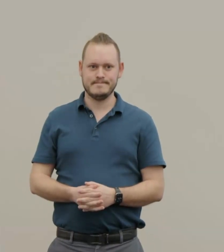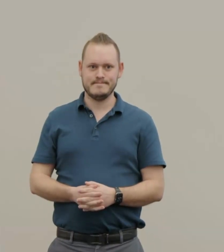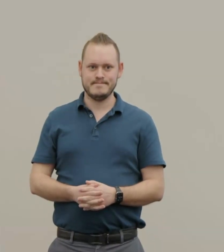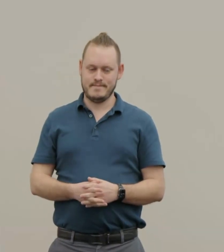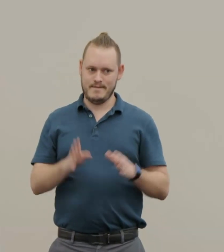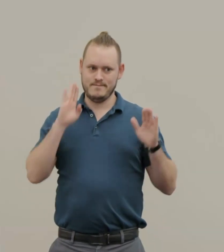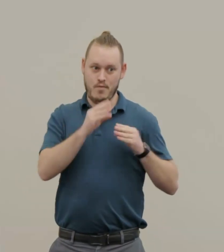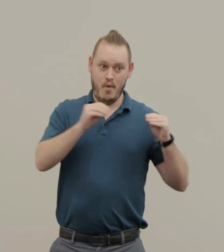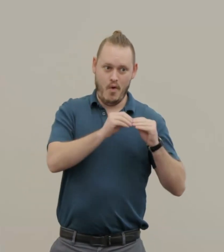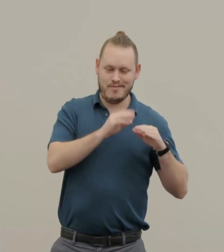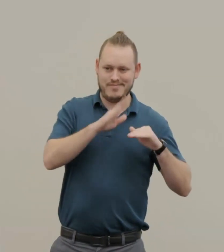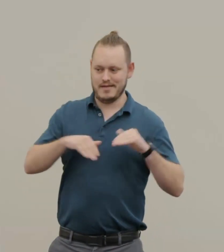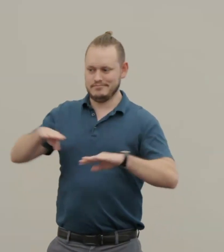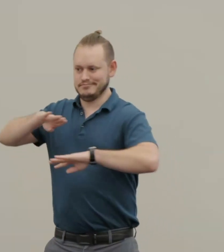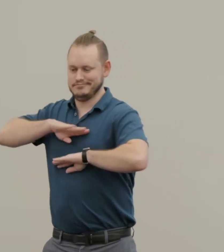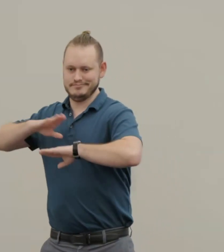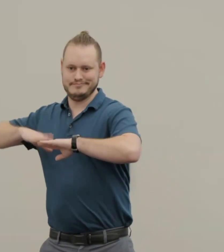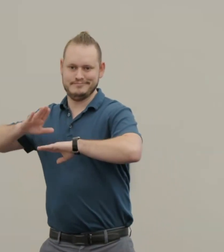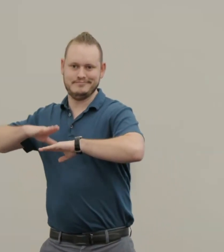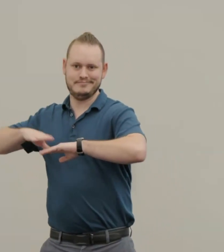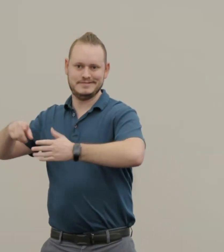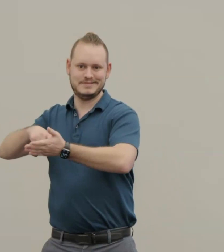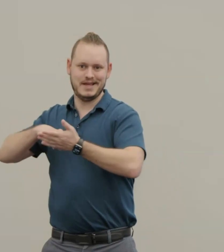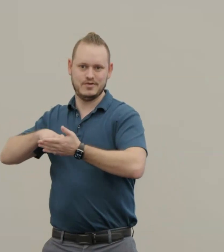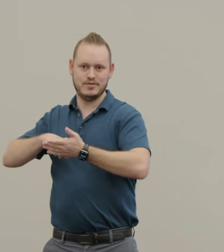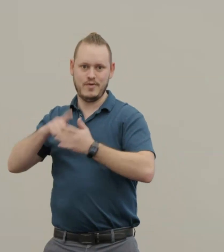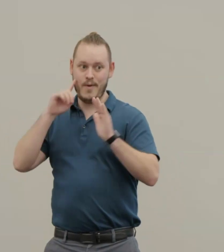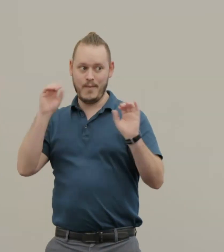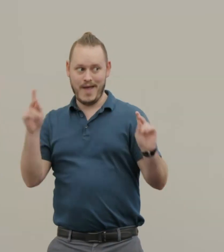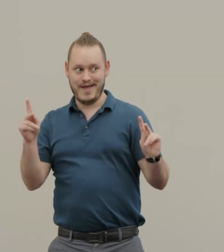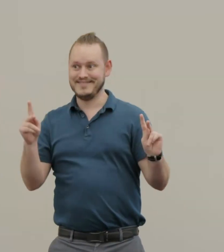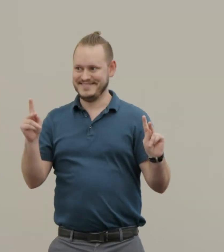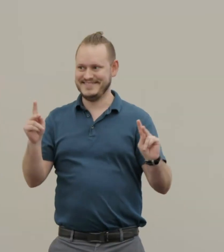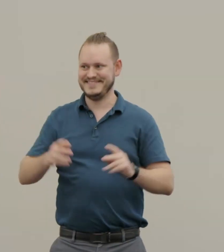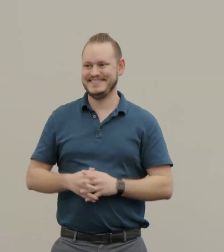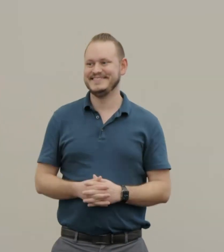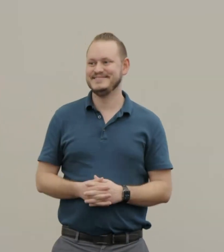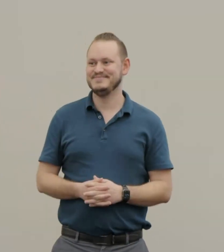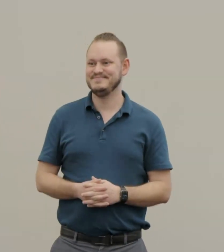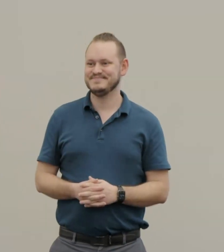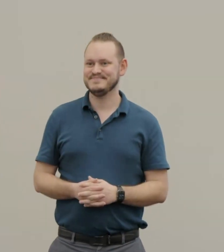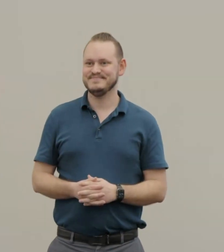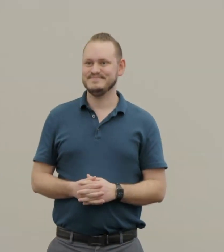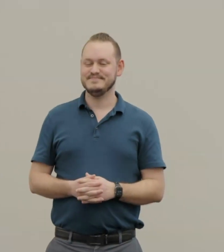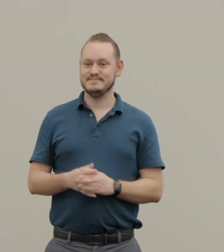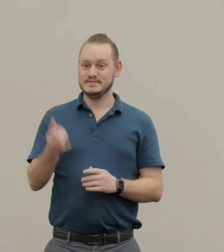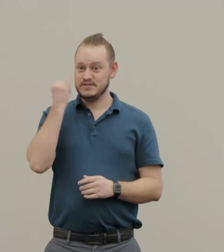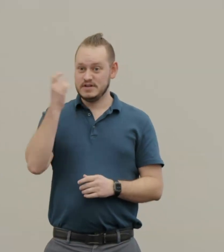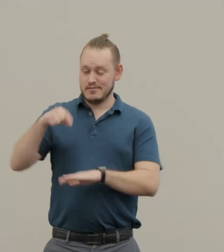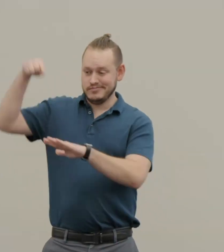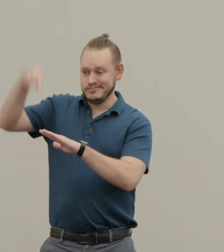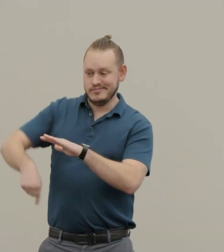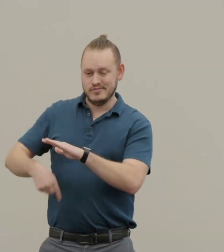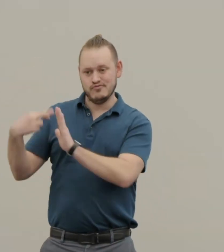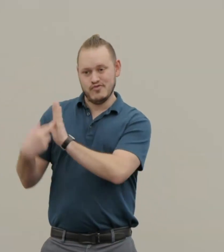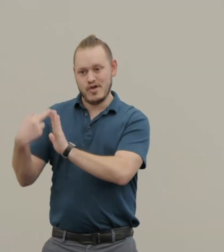what do I need to do to meet this minimum standard. So I hope that's okay. If you need the deep dive in regulation,